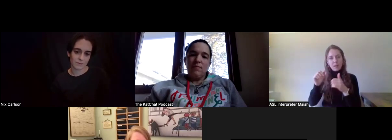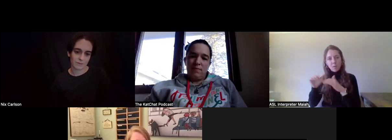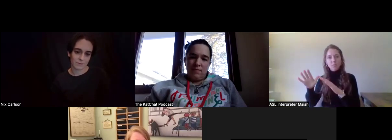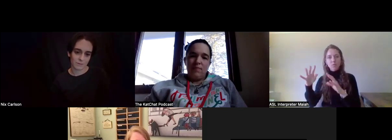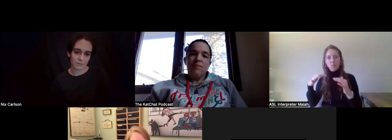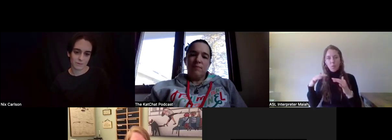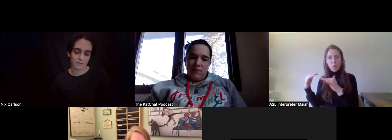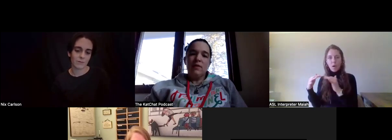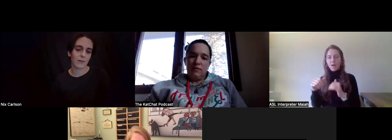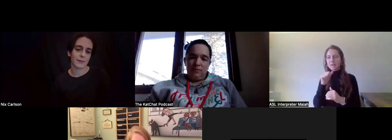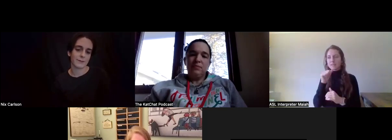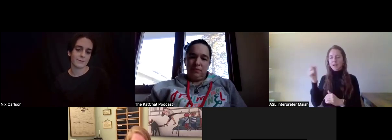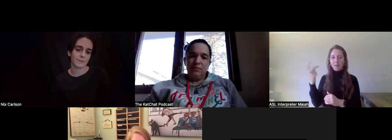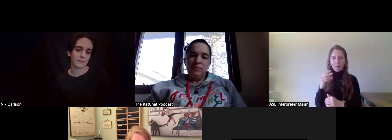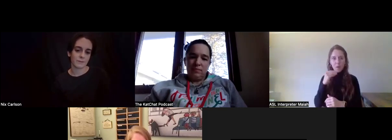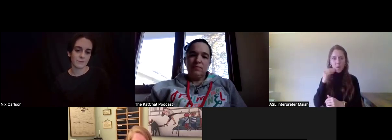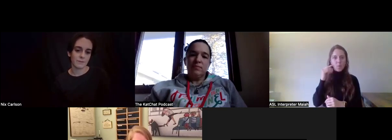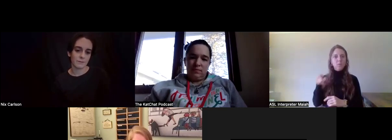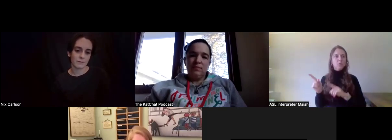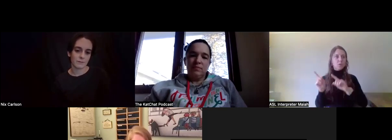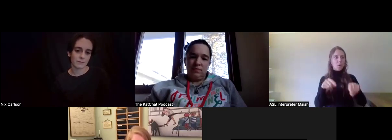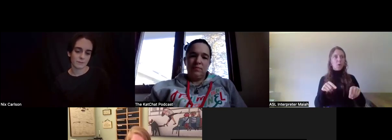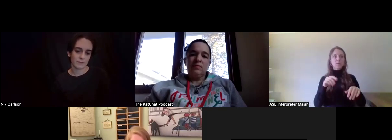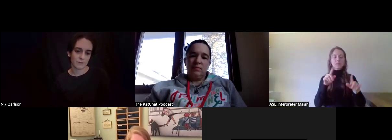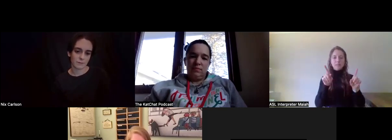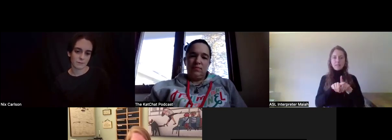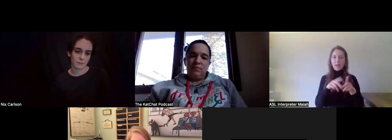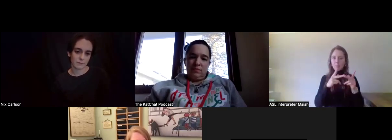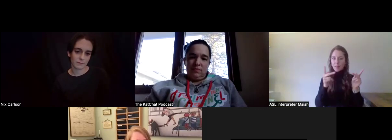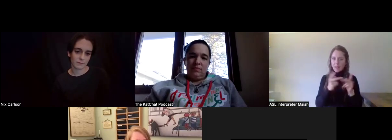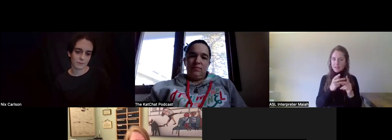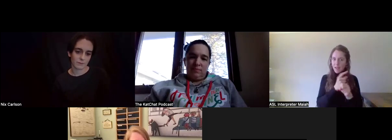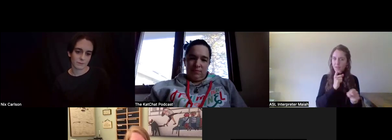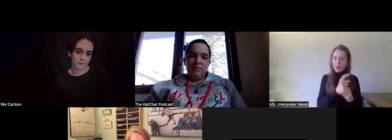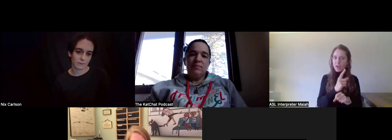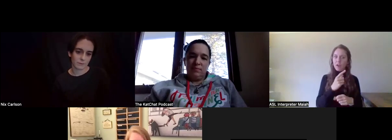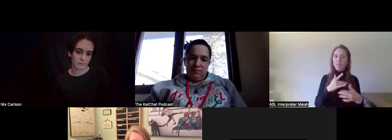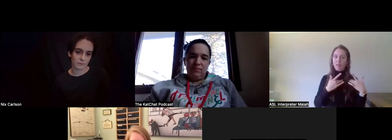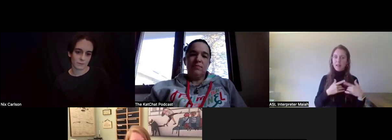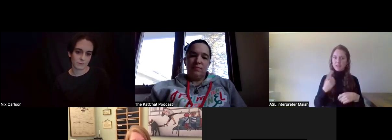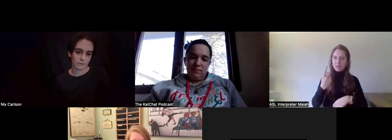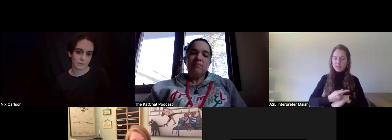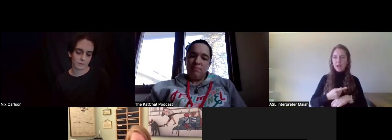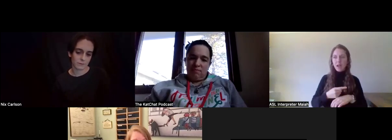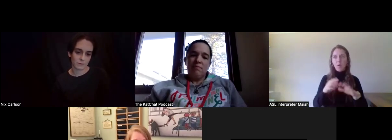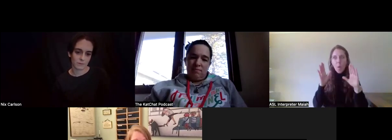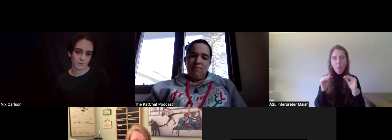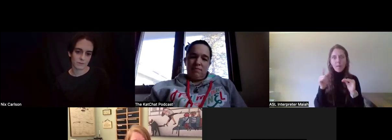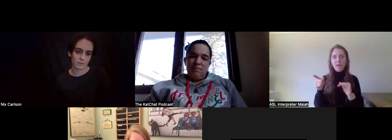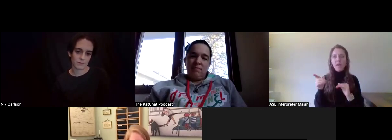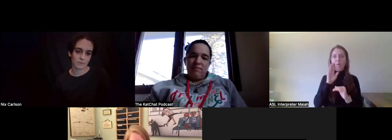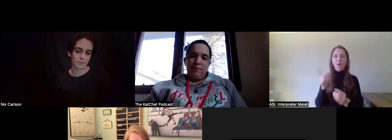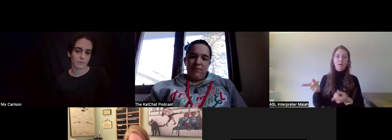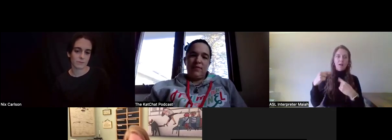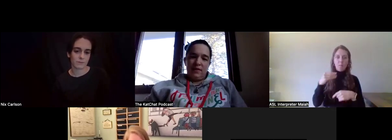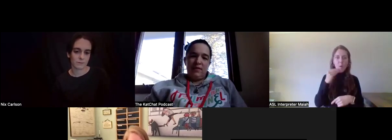place every year on Valentine's Day, which is when they got married, in hopes that he will come home on the train. I bawl my eyeballs